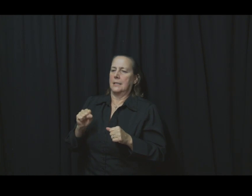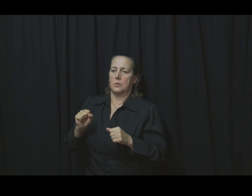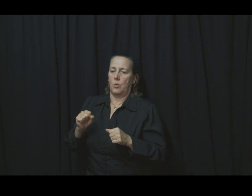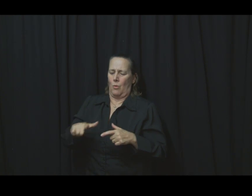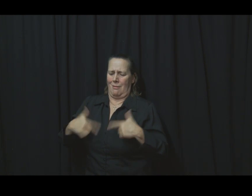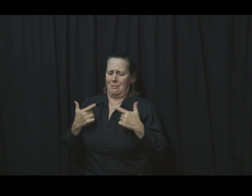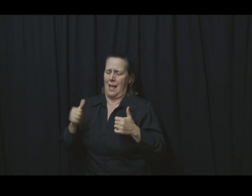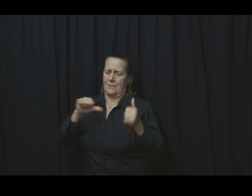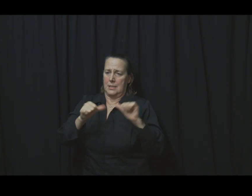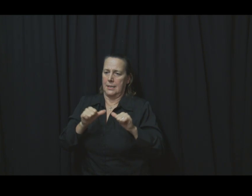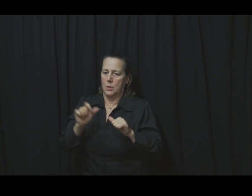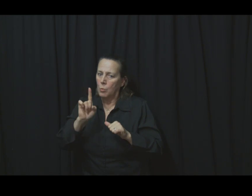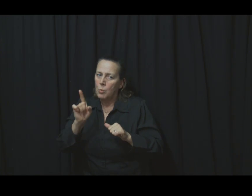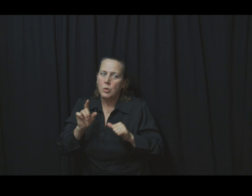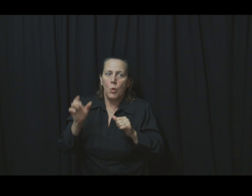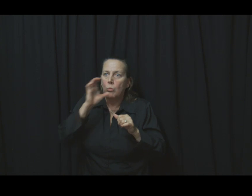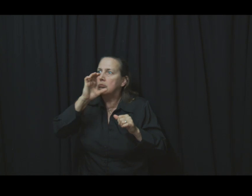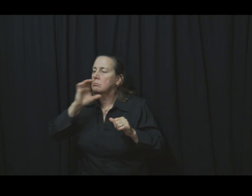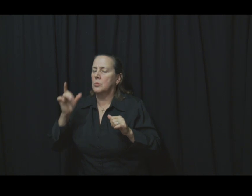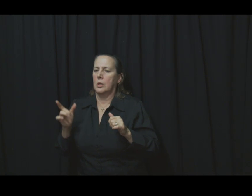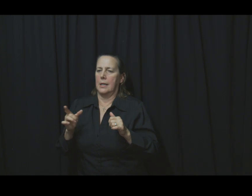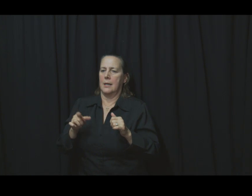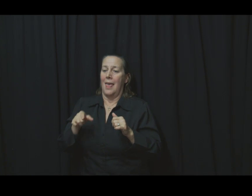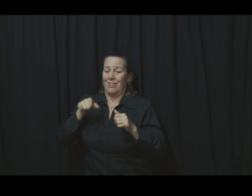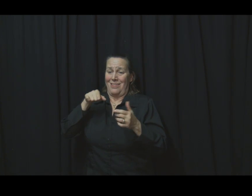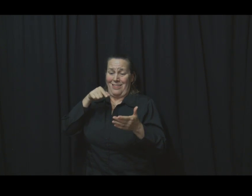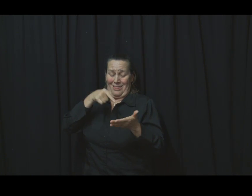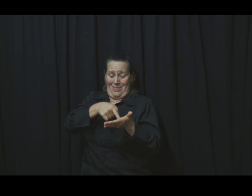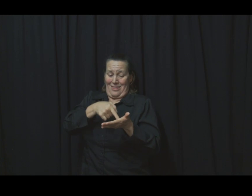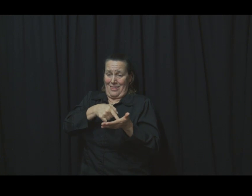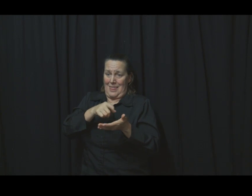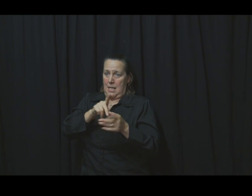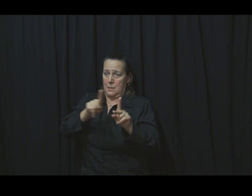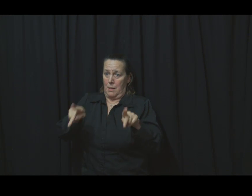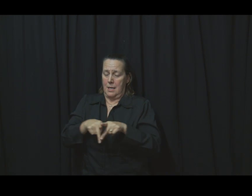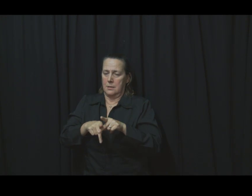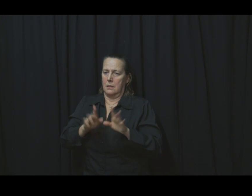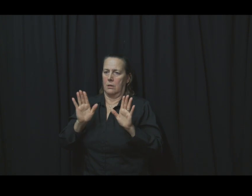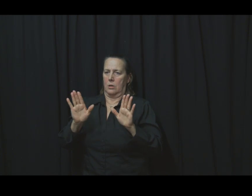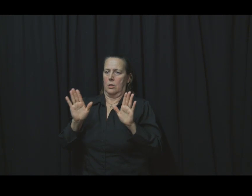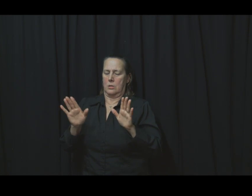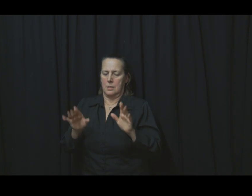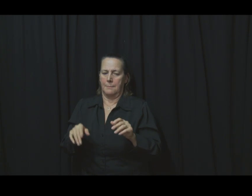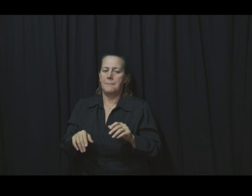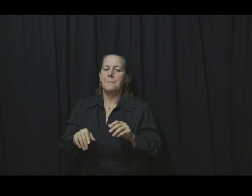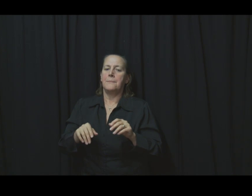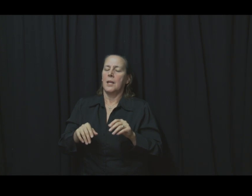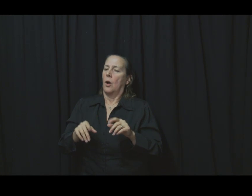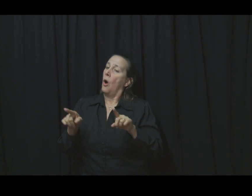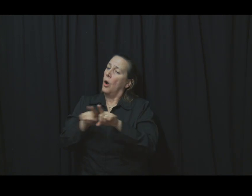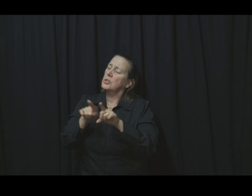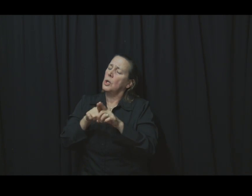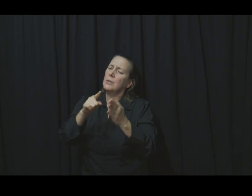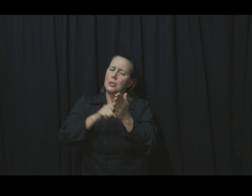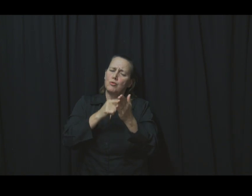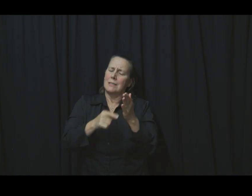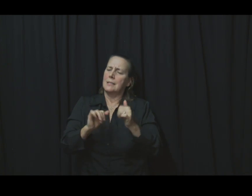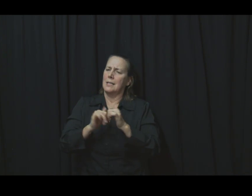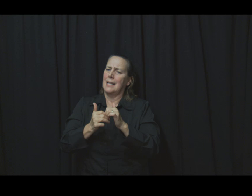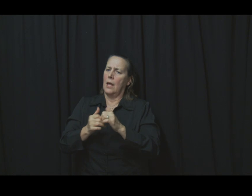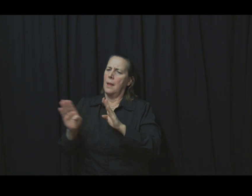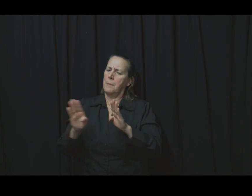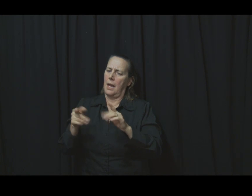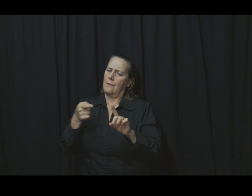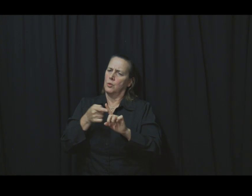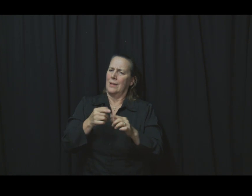you go looking. This place is often, as any zoo, is often deeply concerned and criticized for how it treats its animals.